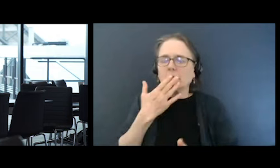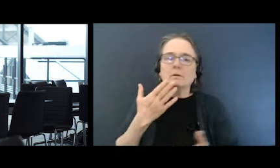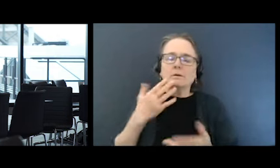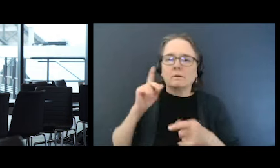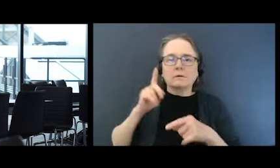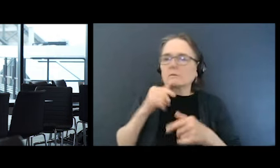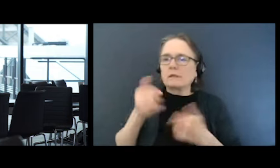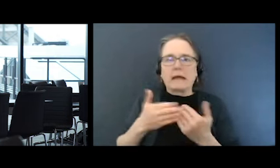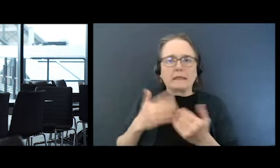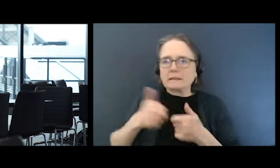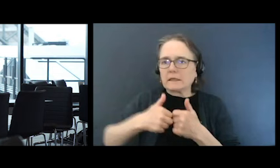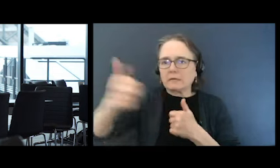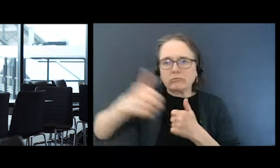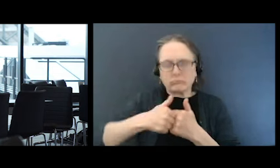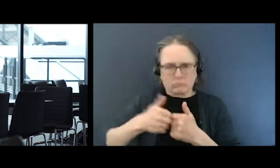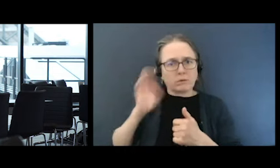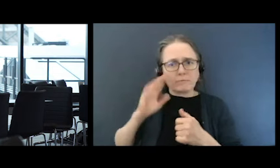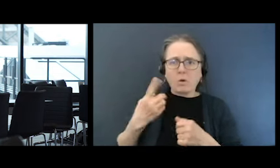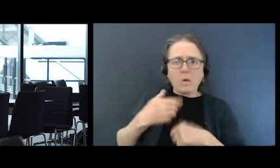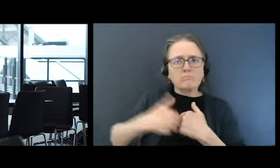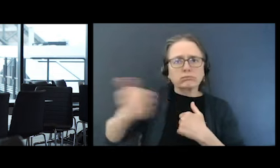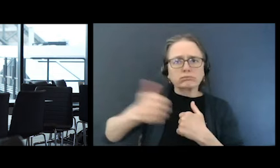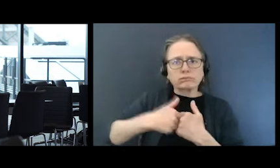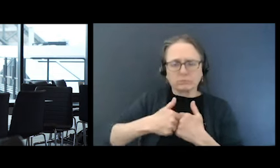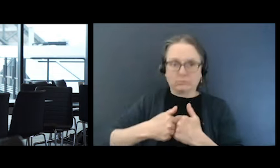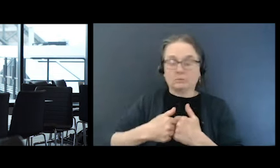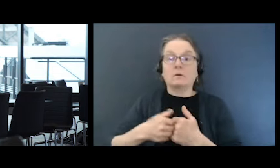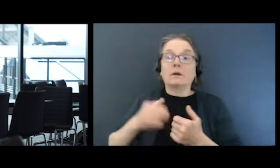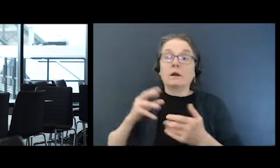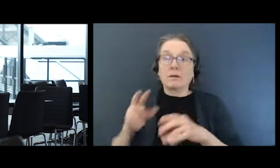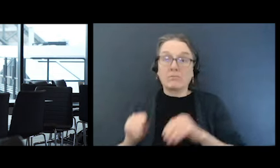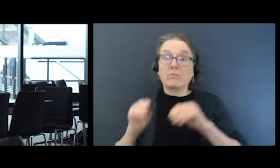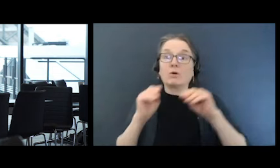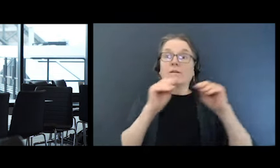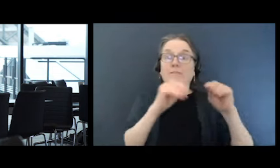of those folks as transit users that are customers as well.